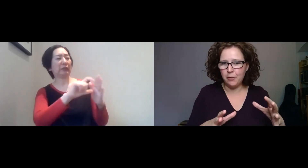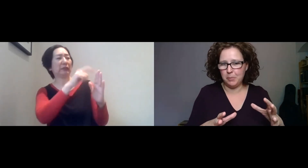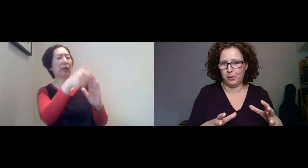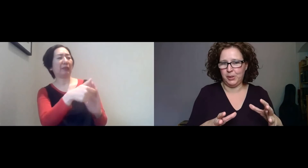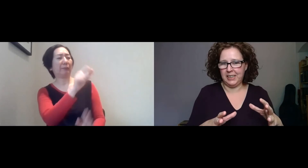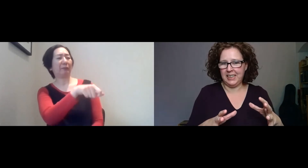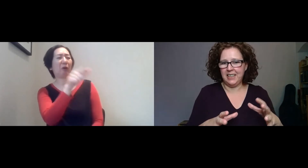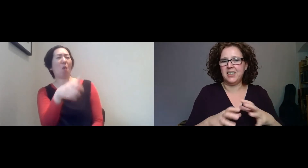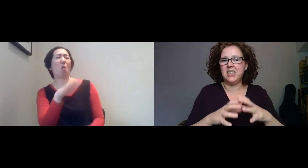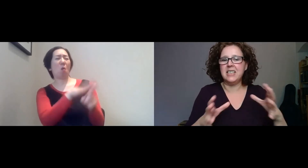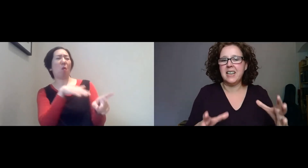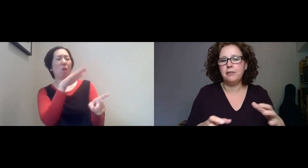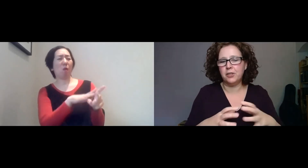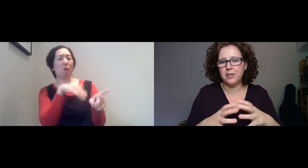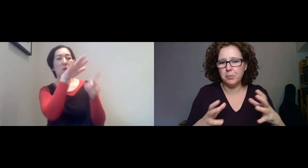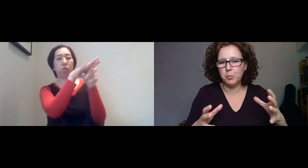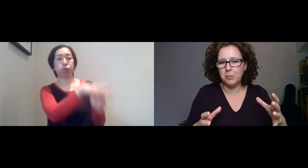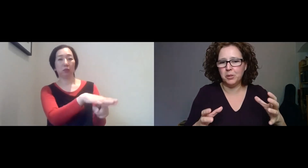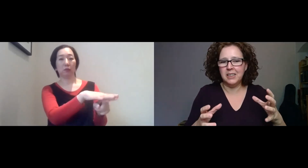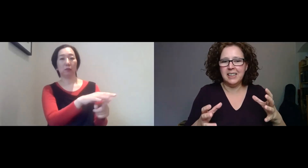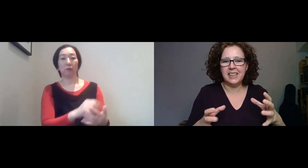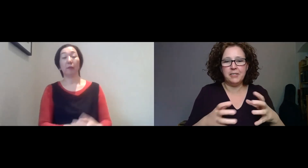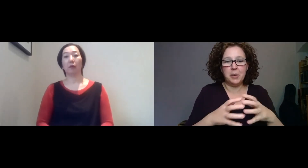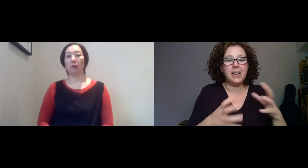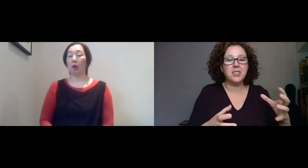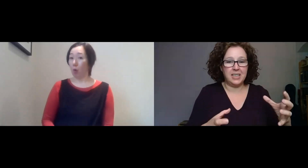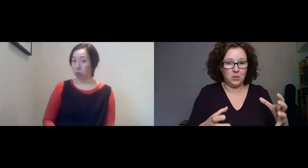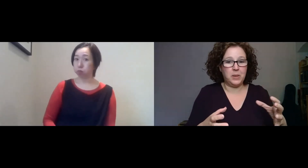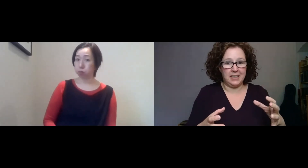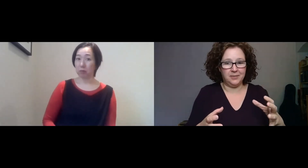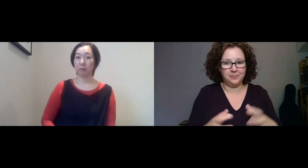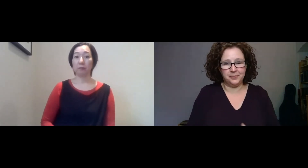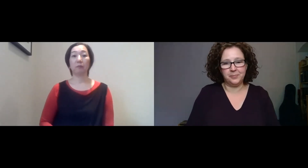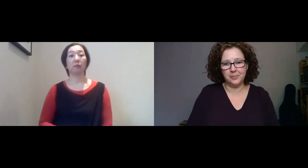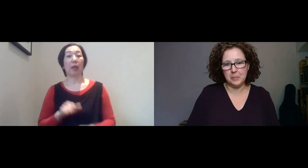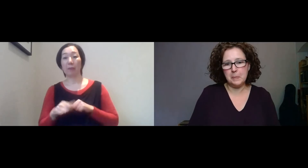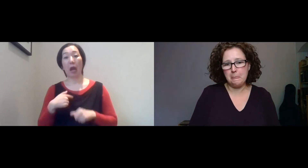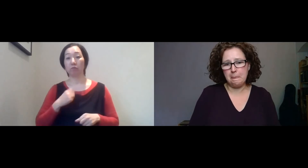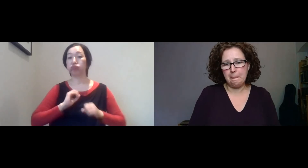see deaf people, that they see deaf or disabled people in a very patronising way.